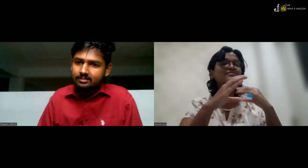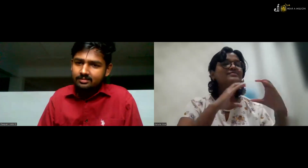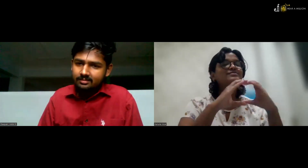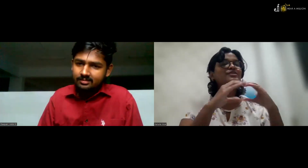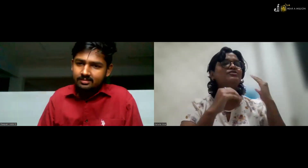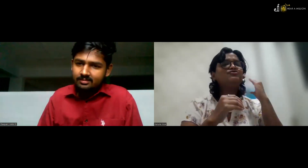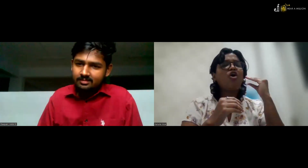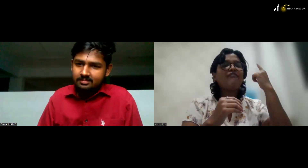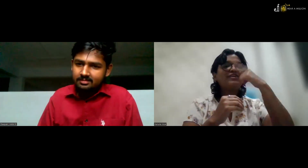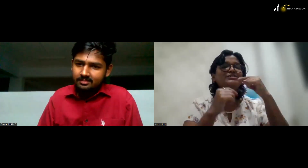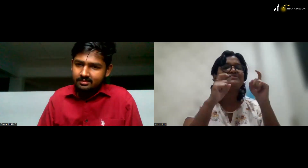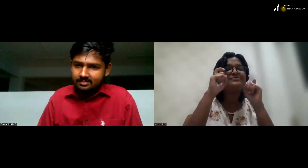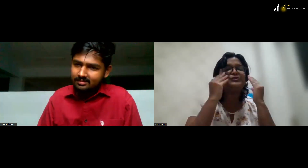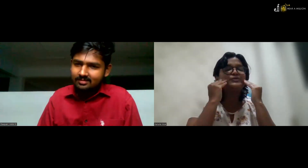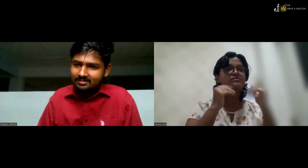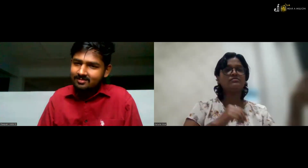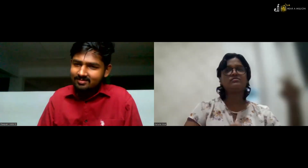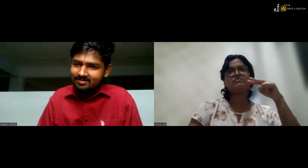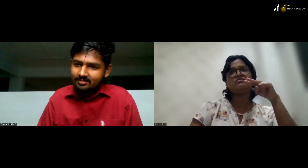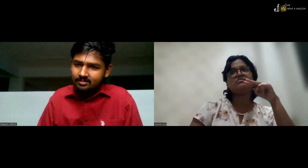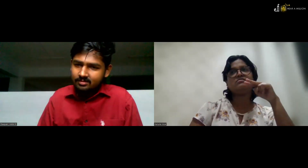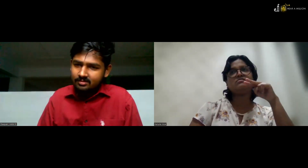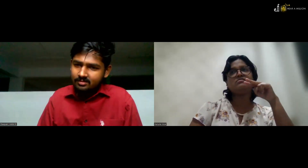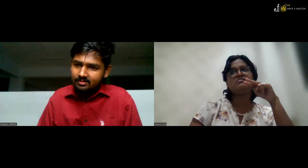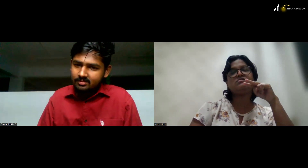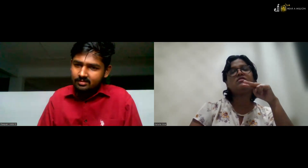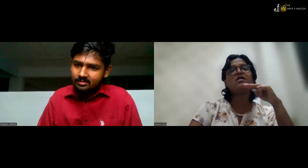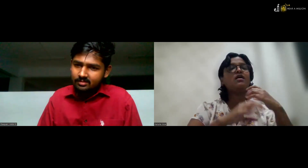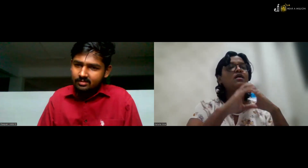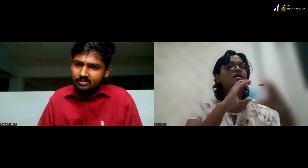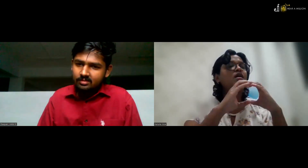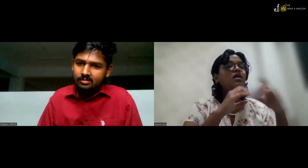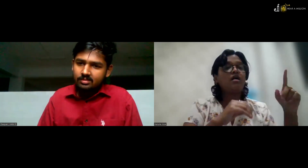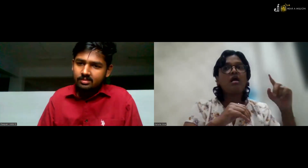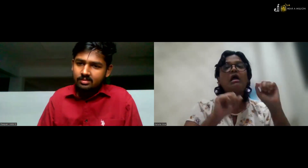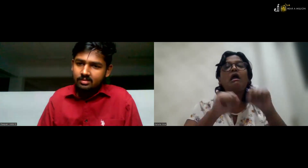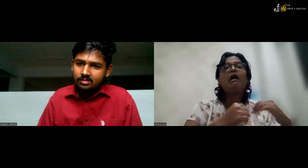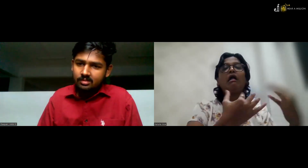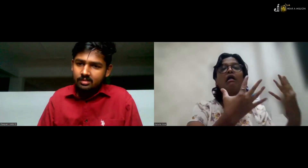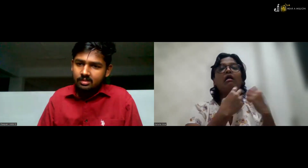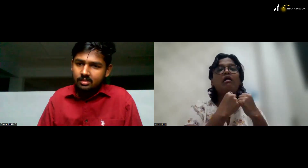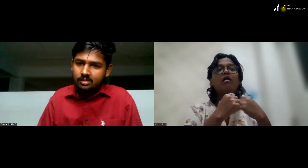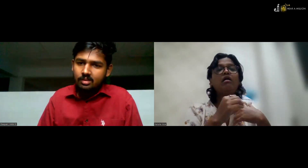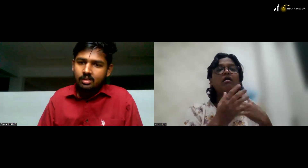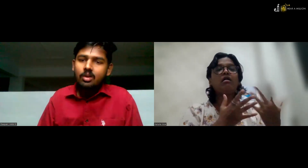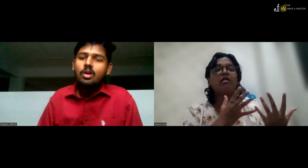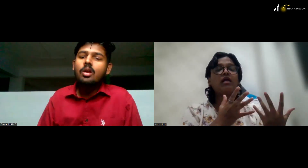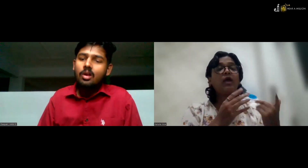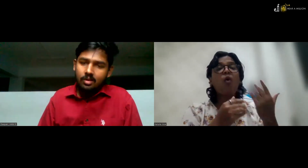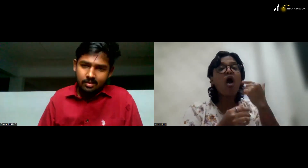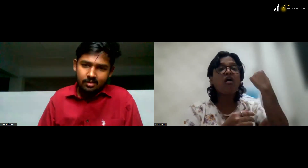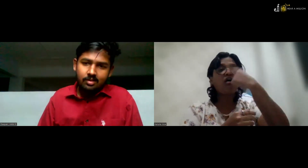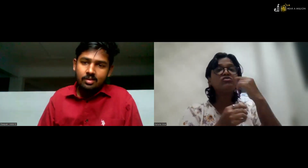If I would be talking softly to anyone, if I would be having soft expression, so people sometimes they think